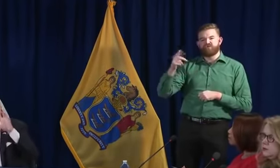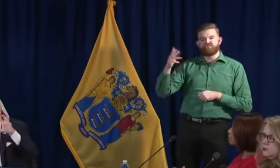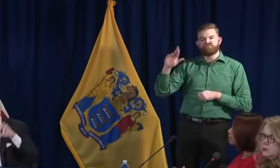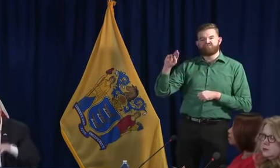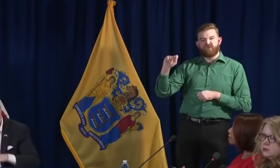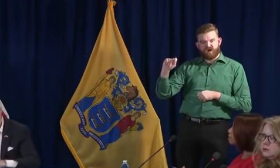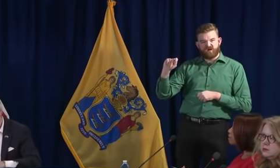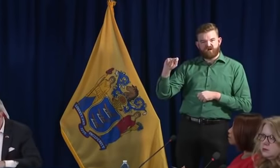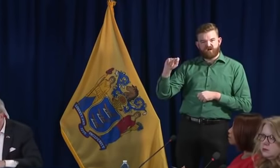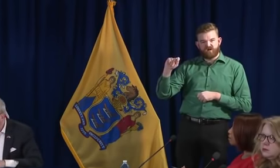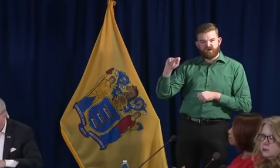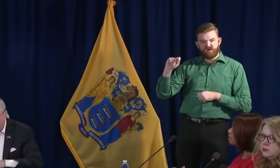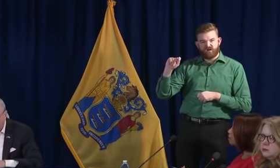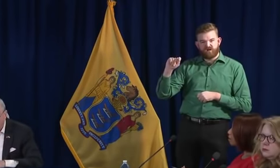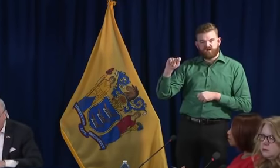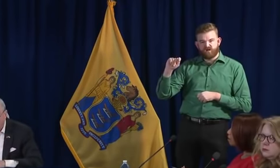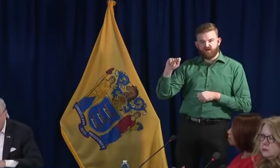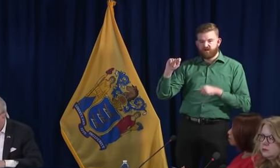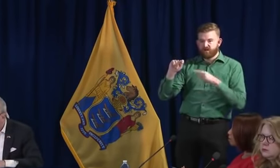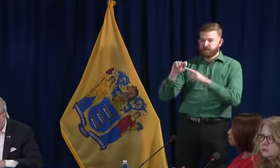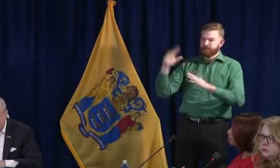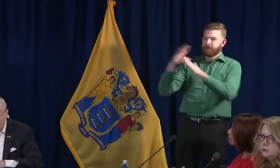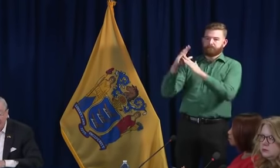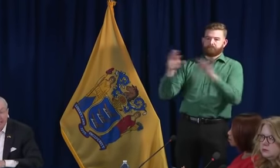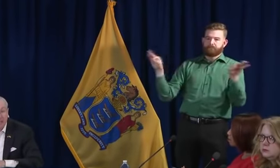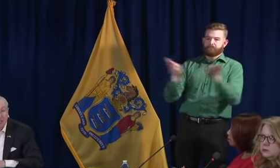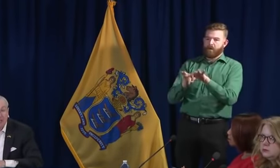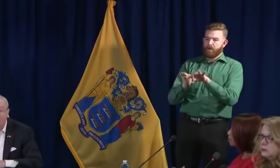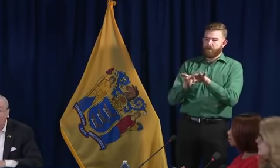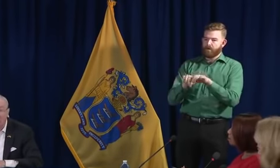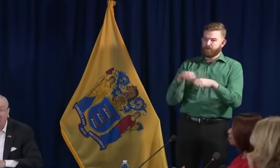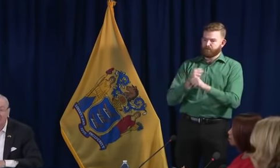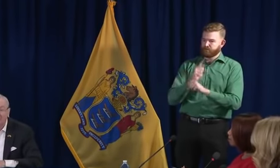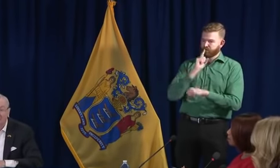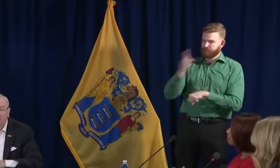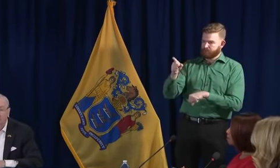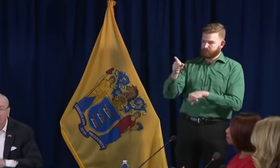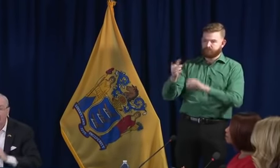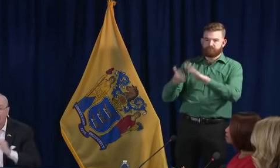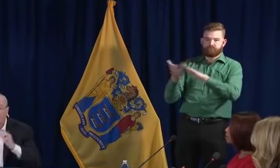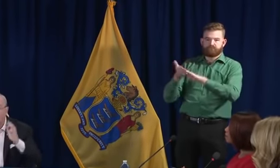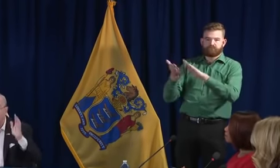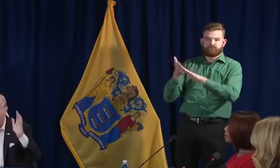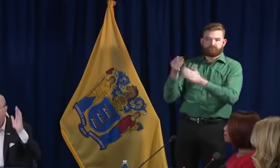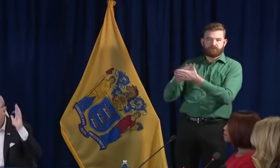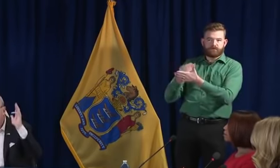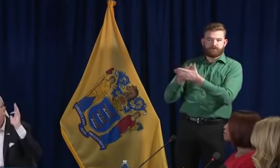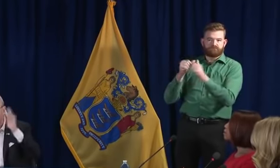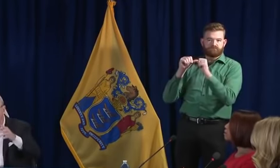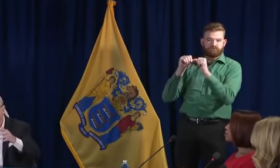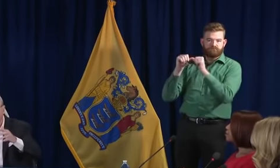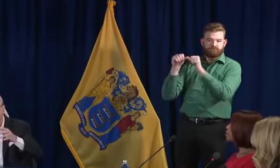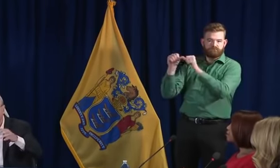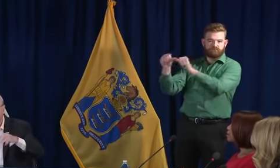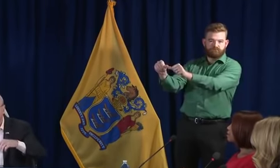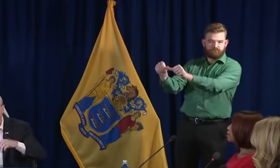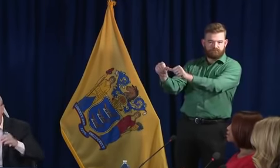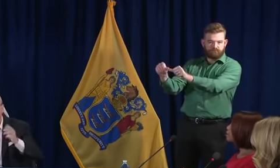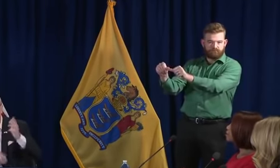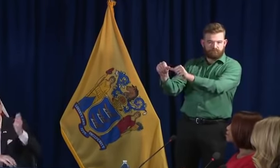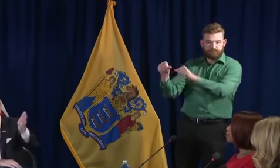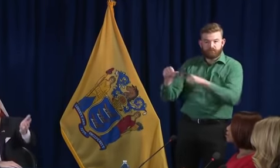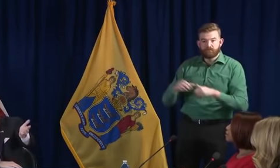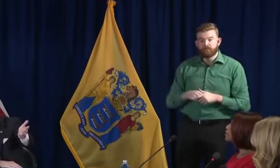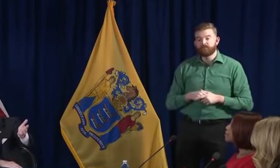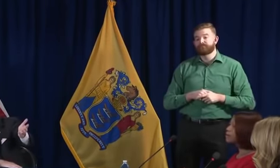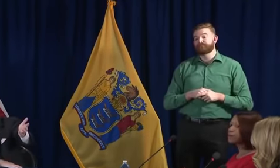need to shore up our finances. Again, an excellent call. The delegation has been extraordinary on both sides